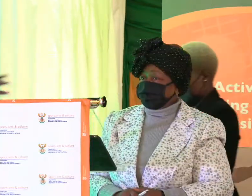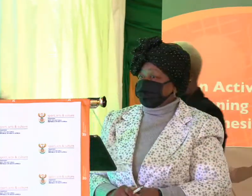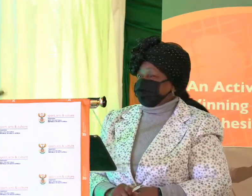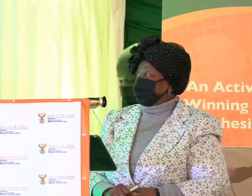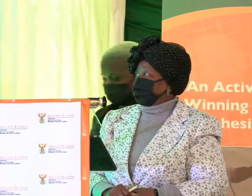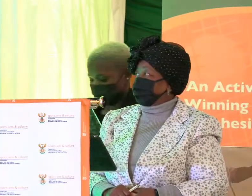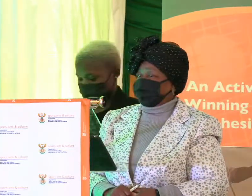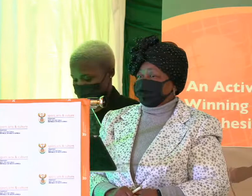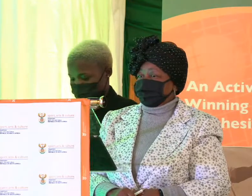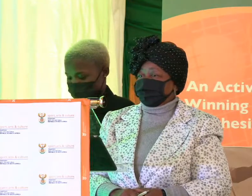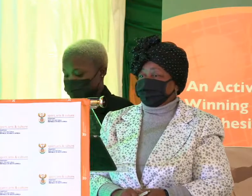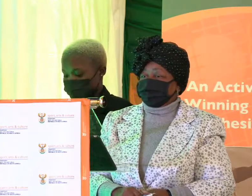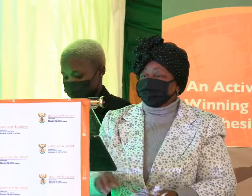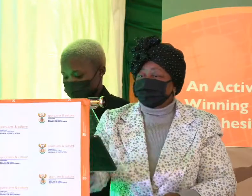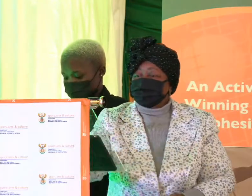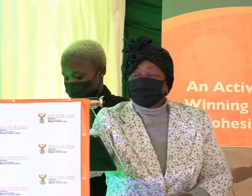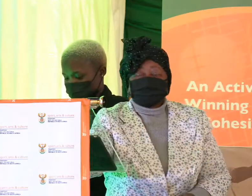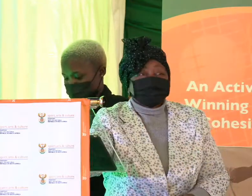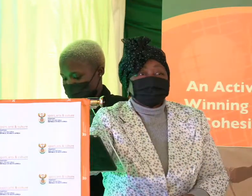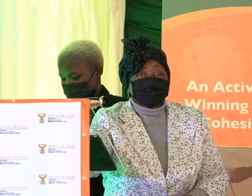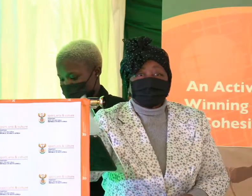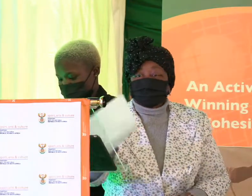I mic ibethe ngenatsika yayo.